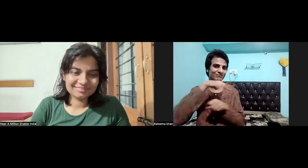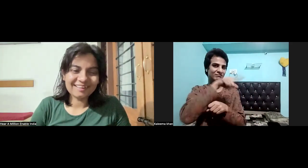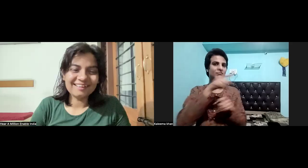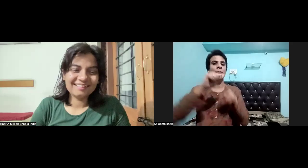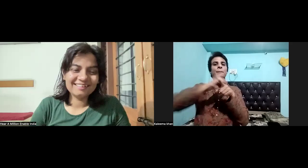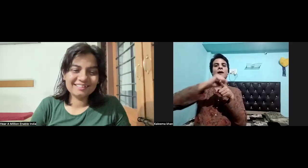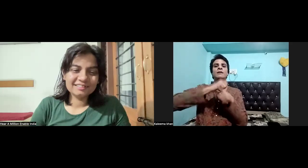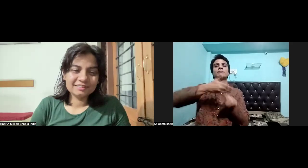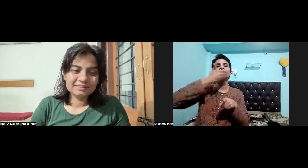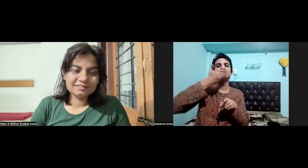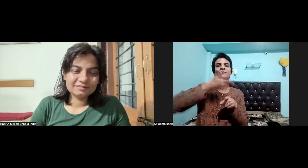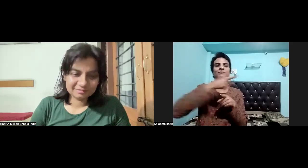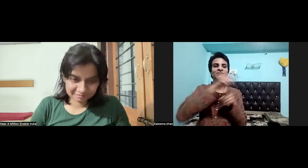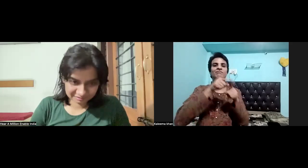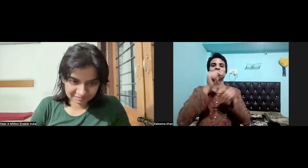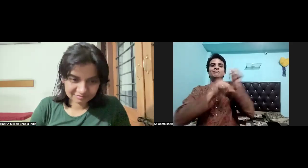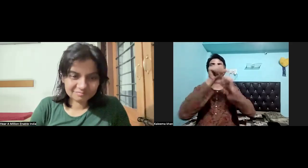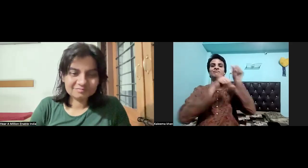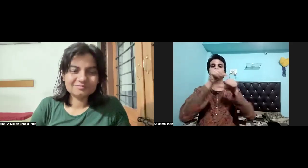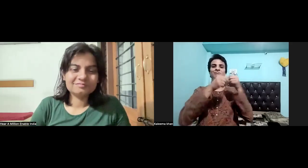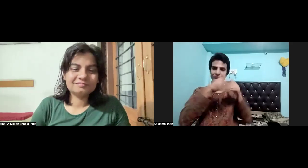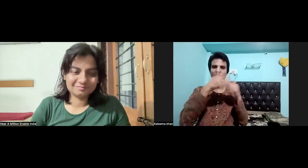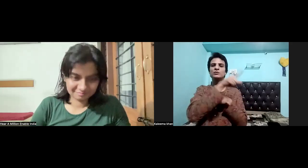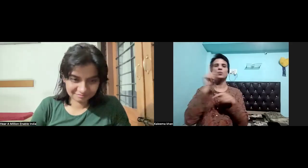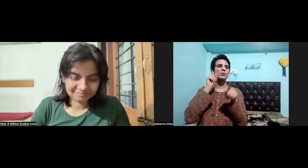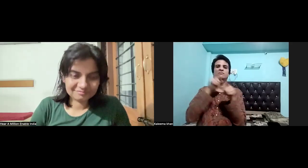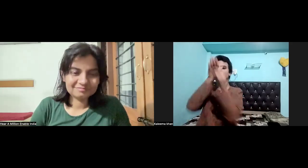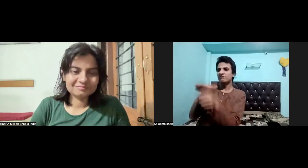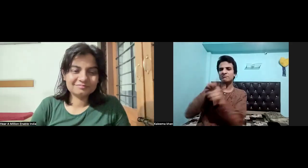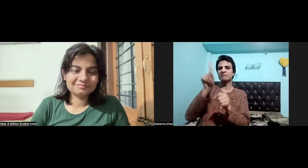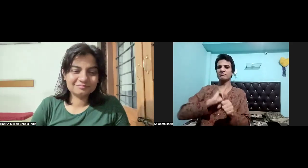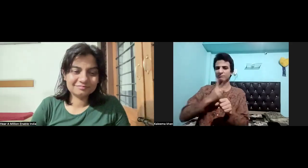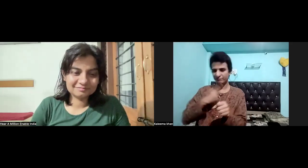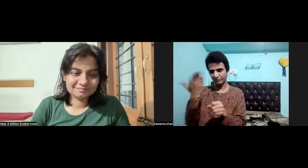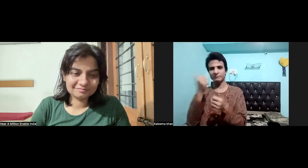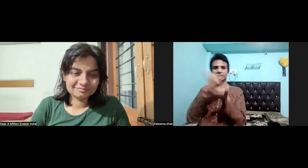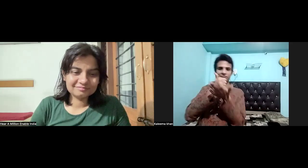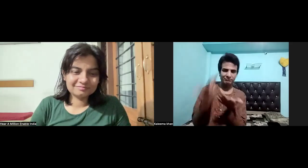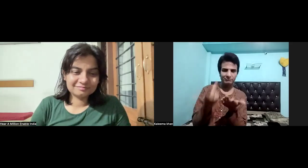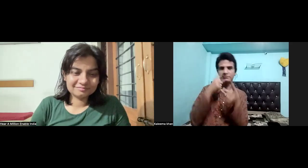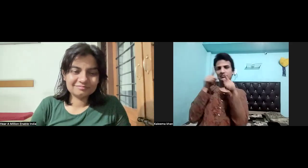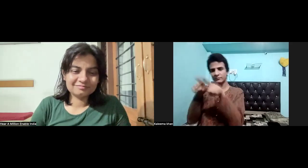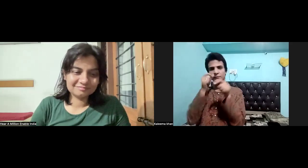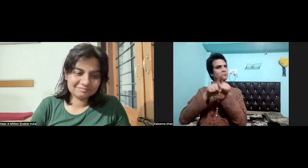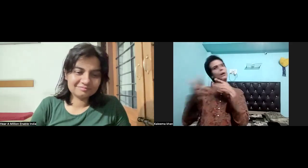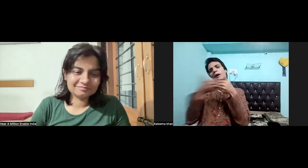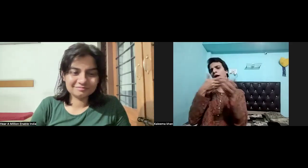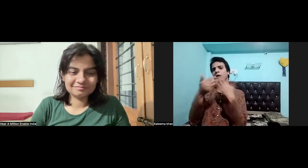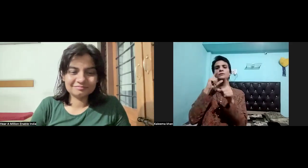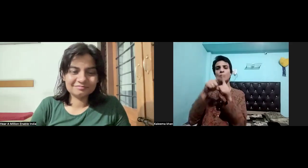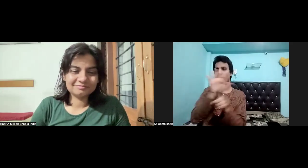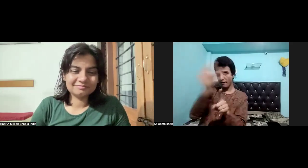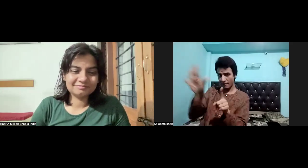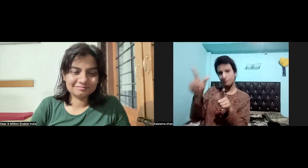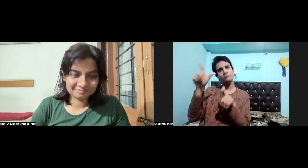me, and then in Gurgaon, there are some deaf people who got the training. So we want other deaf people